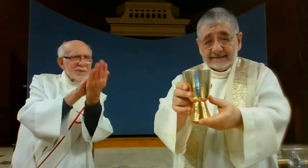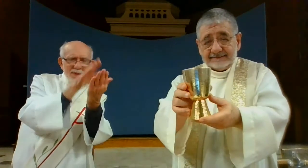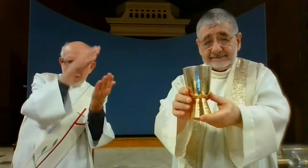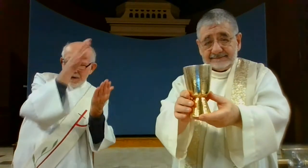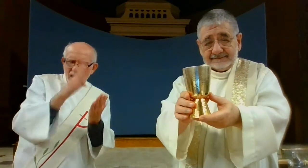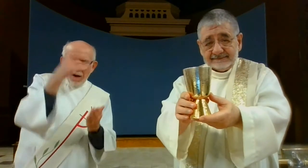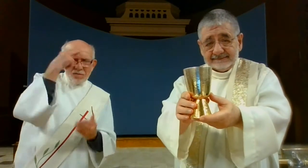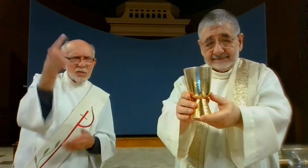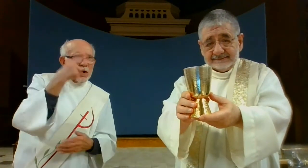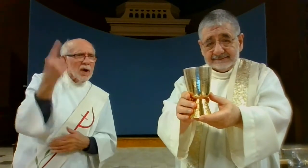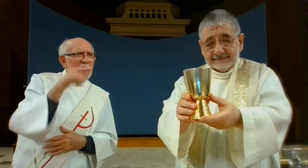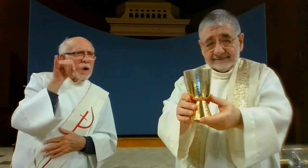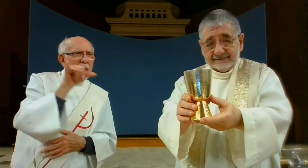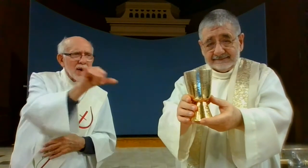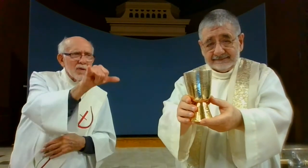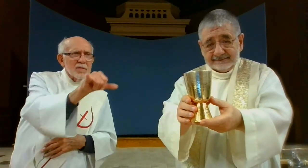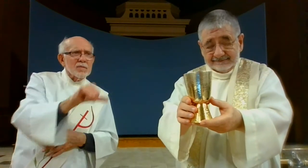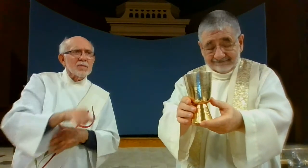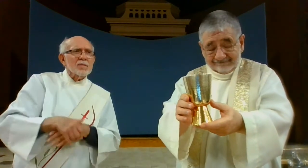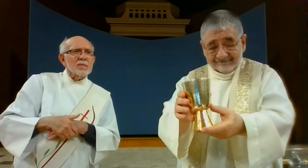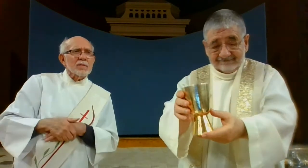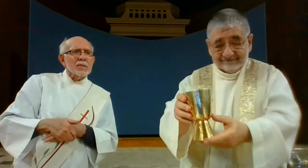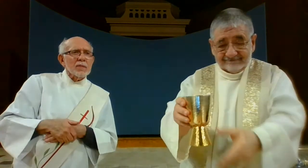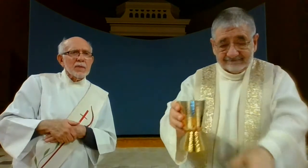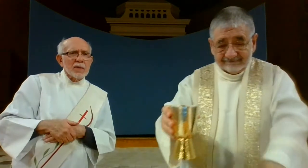Blessed be God forever.